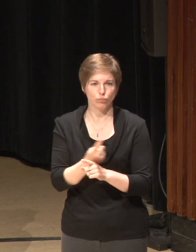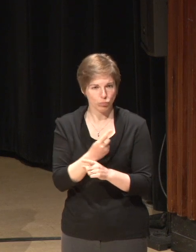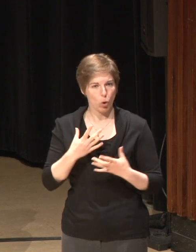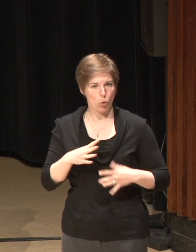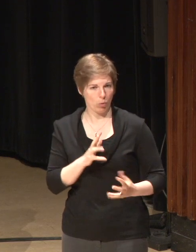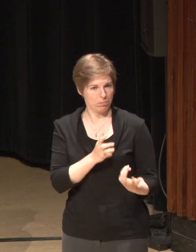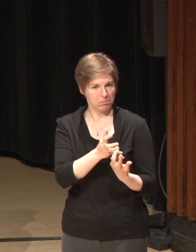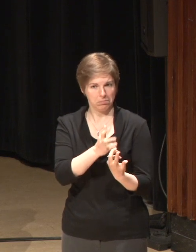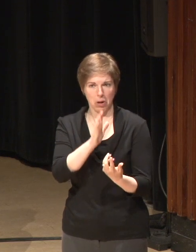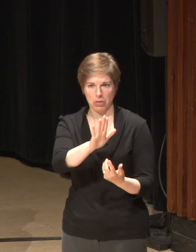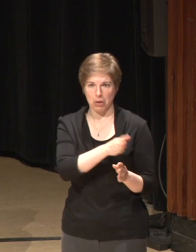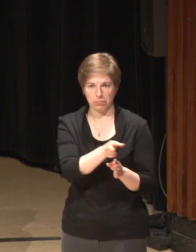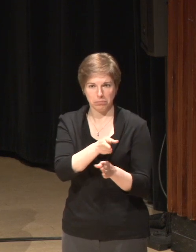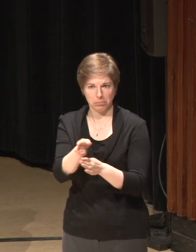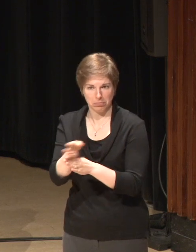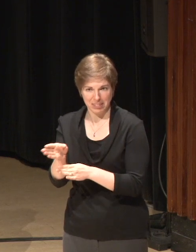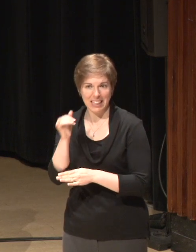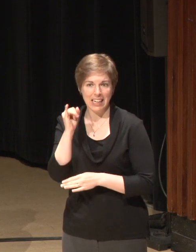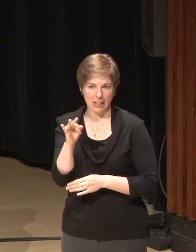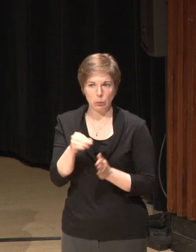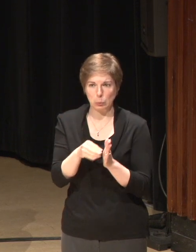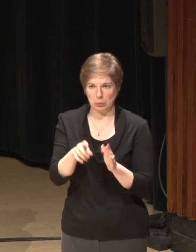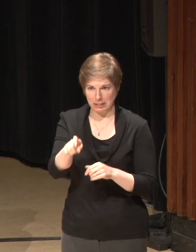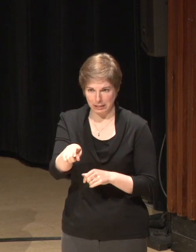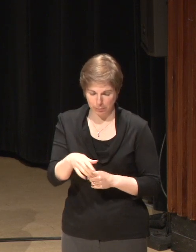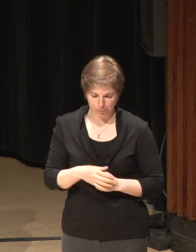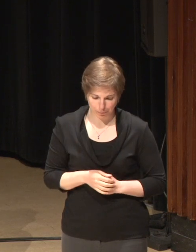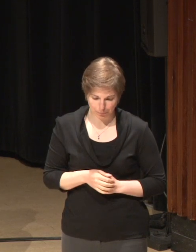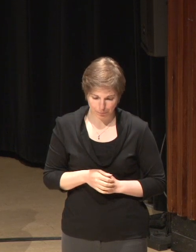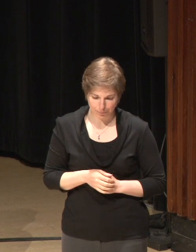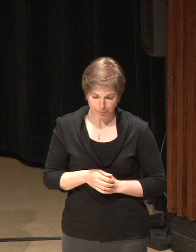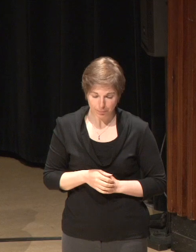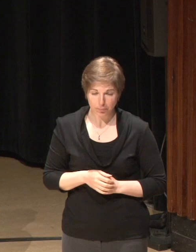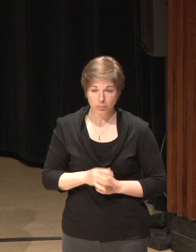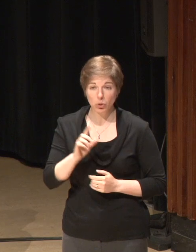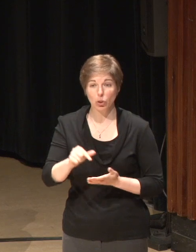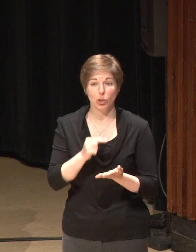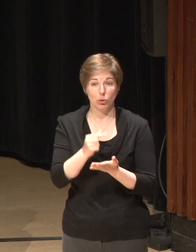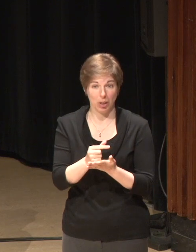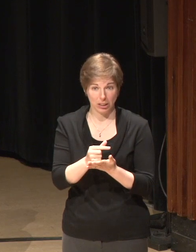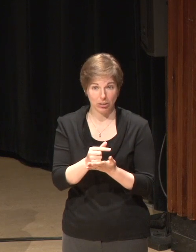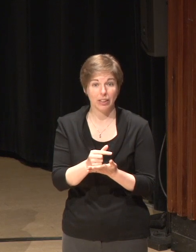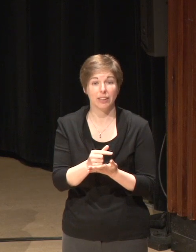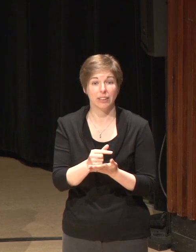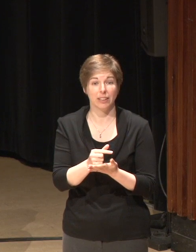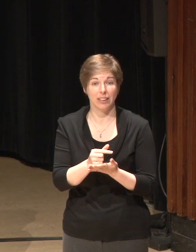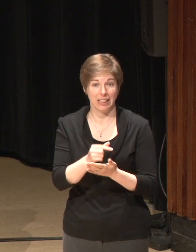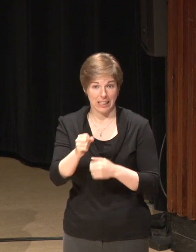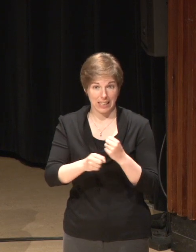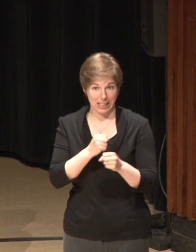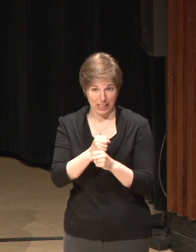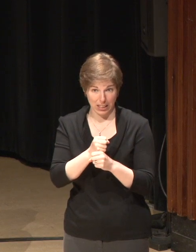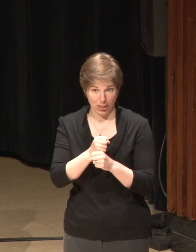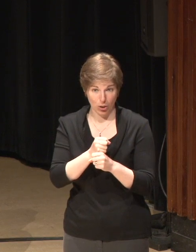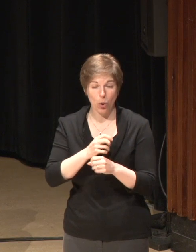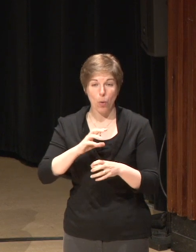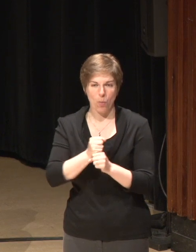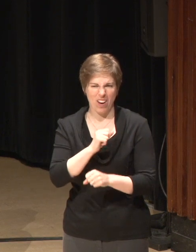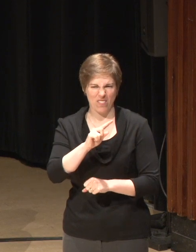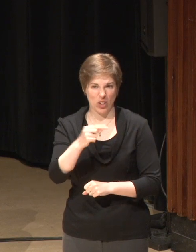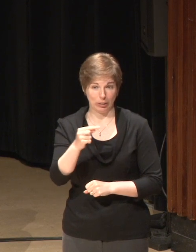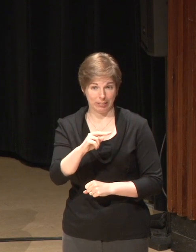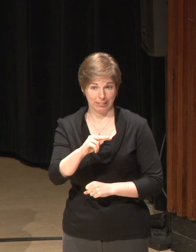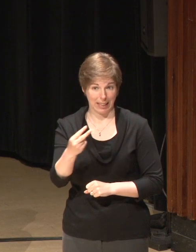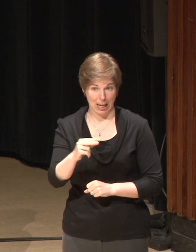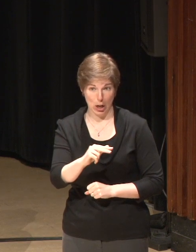need. A major highlight to Sarah's graduating year in NSCC was winning first, second, and third